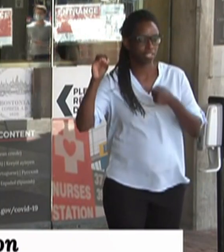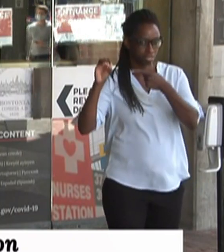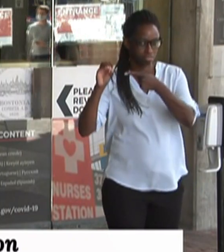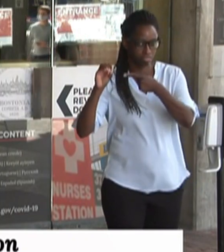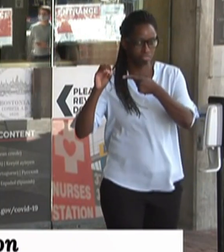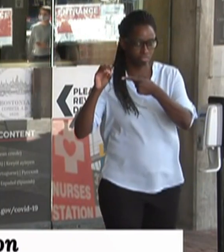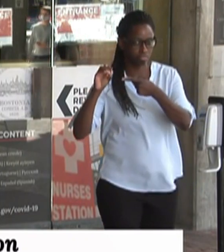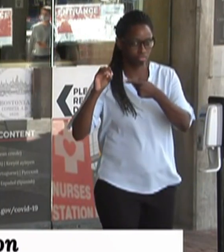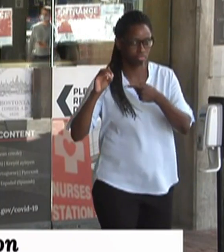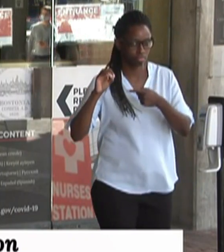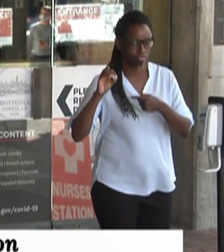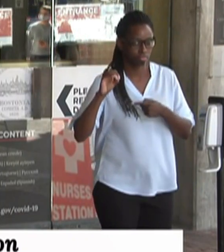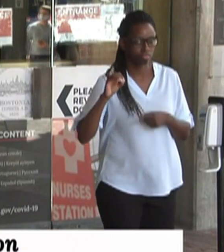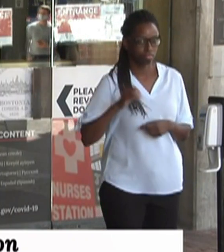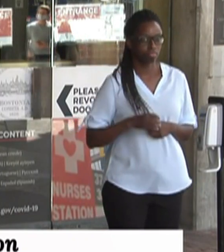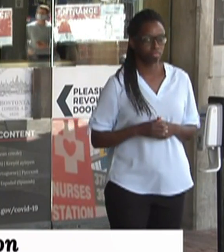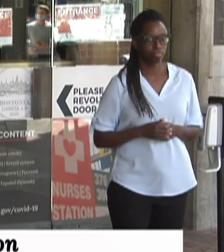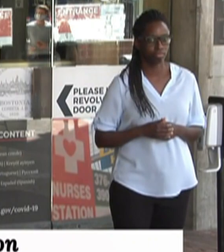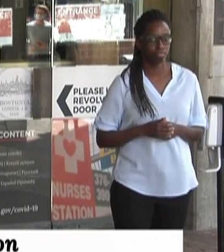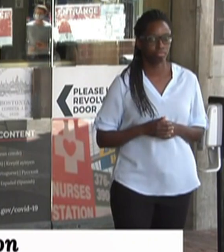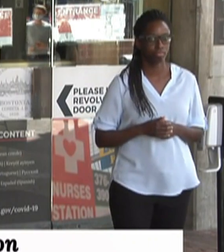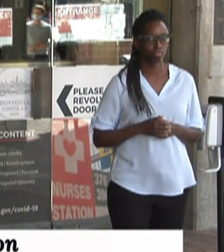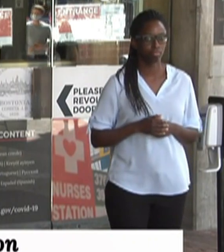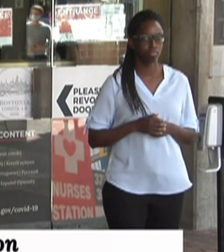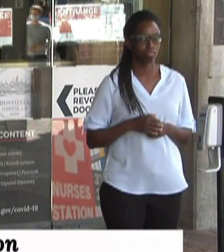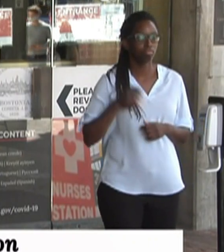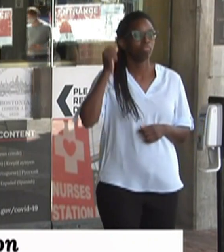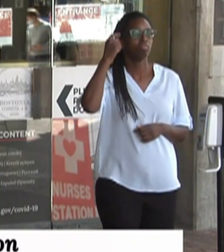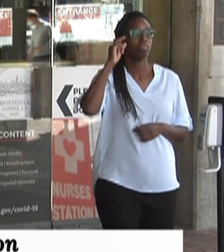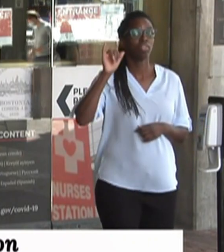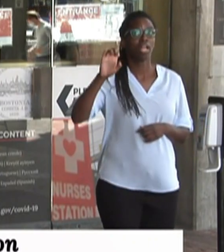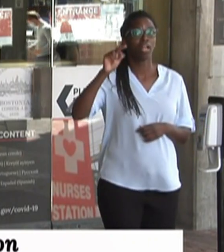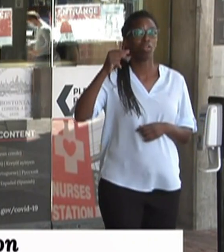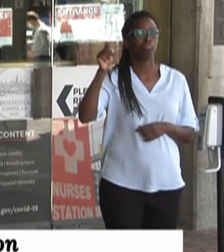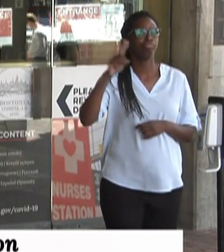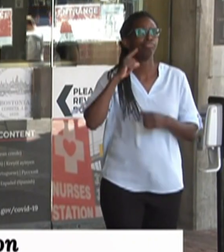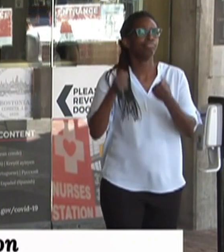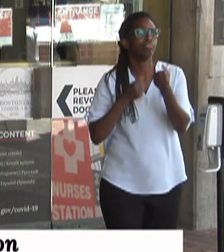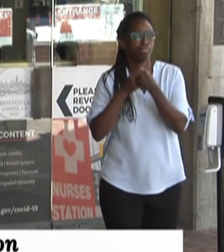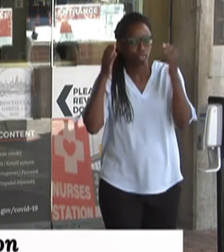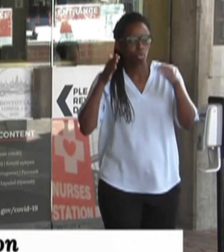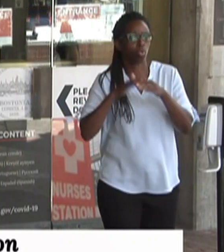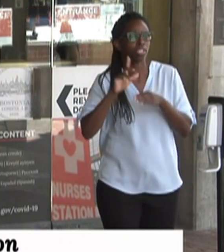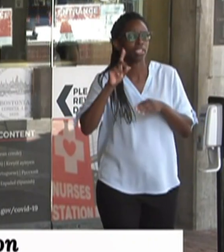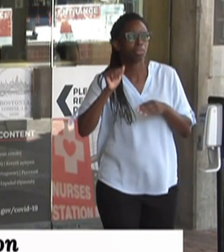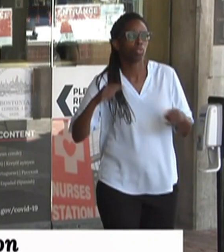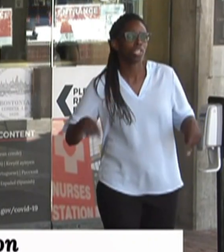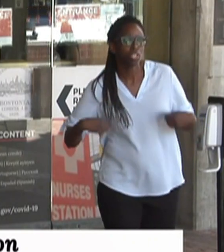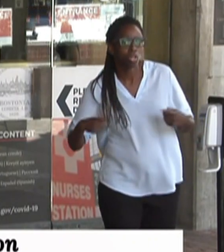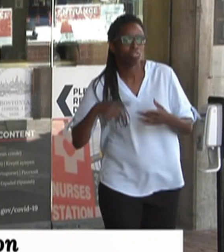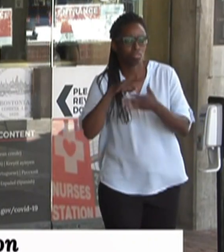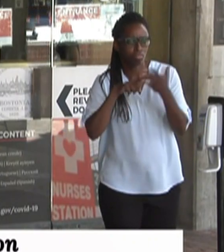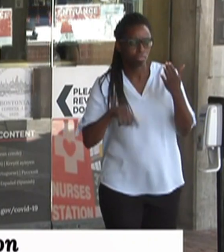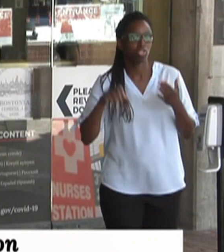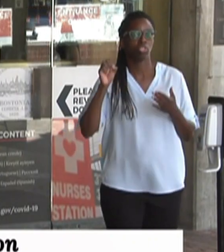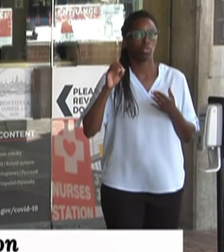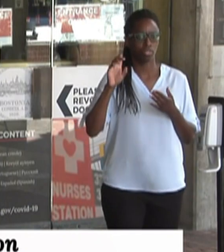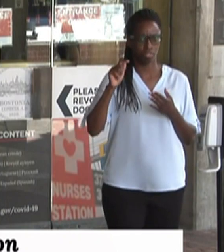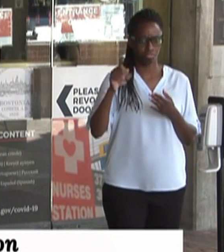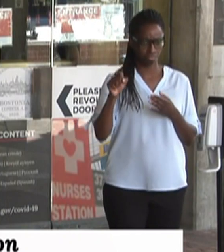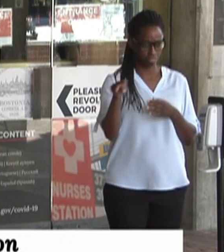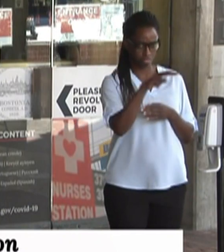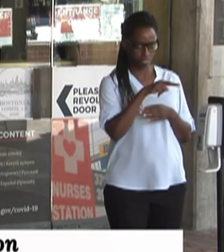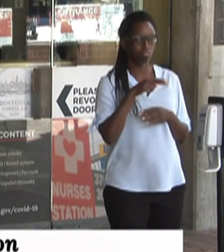city. Since March, they've expanded and adapted their operational dynamic dramatically. Meal sites